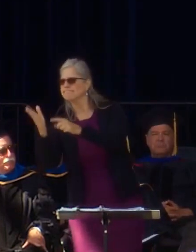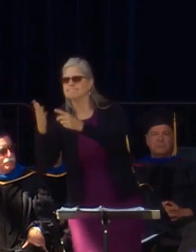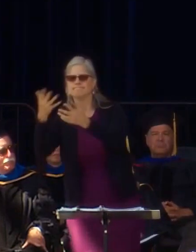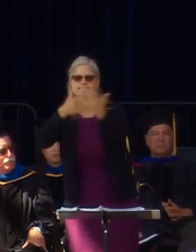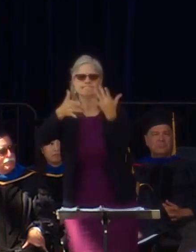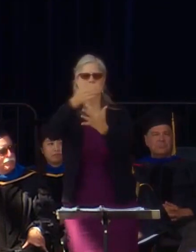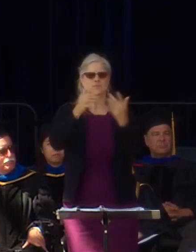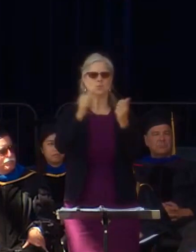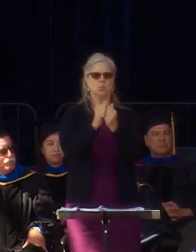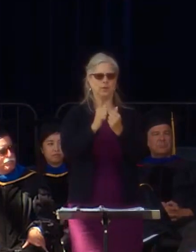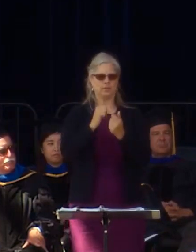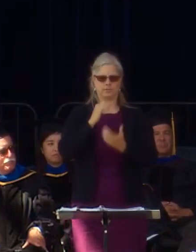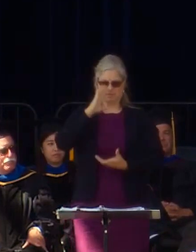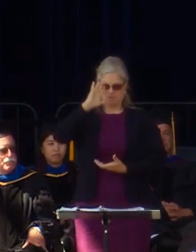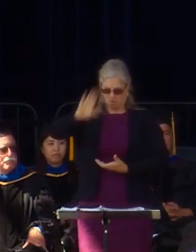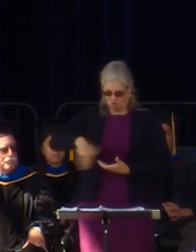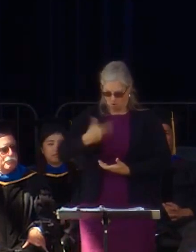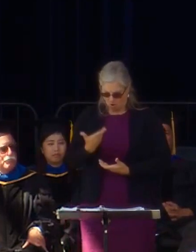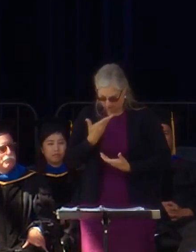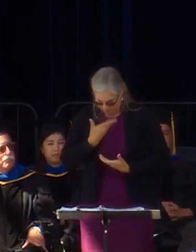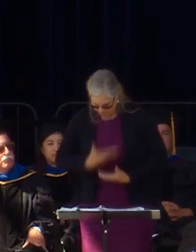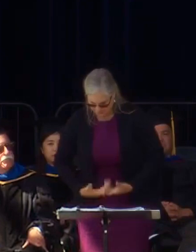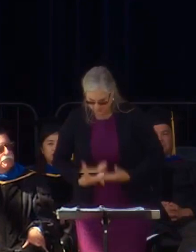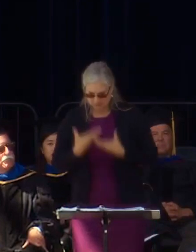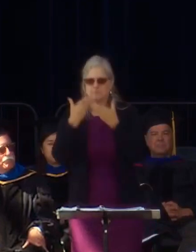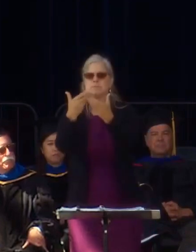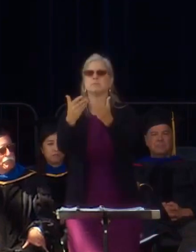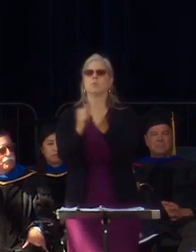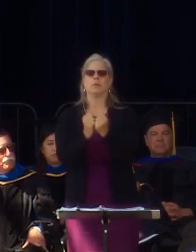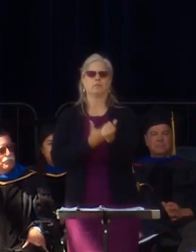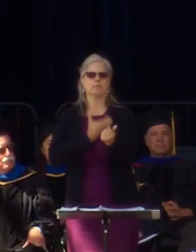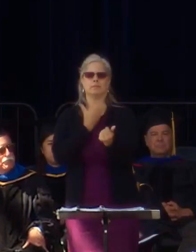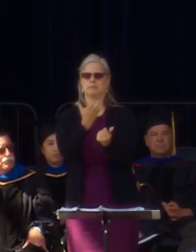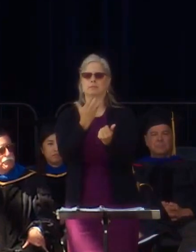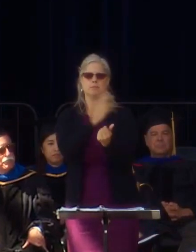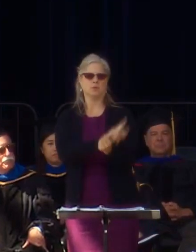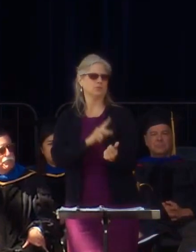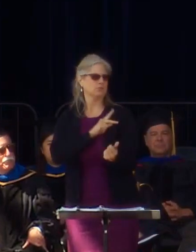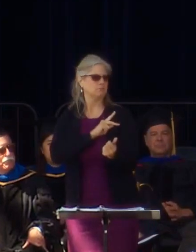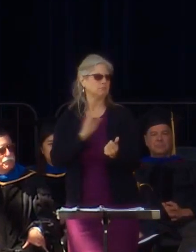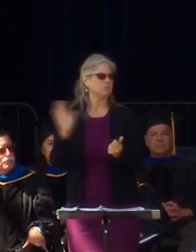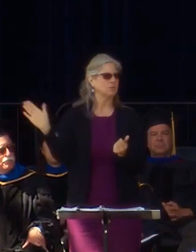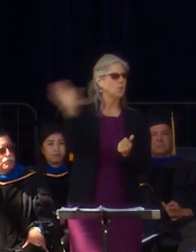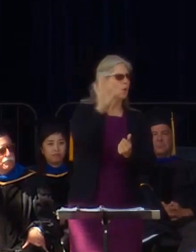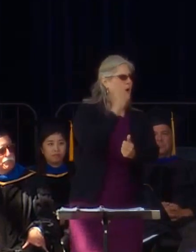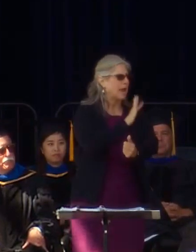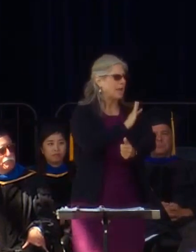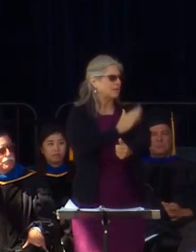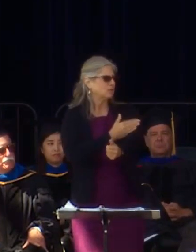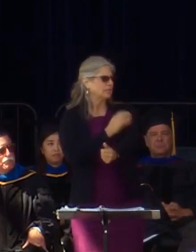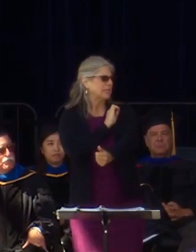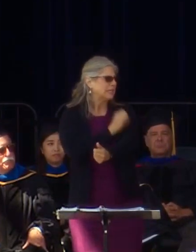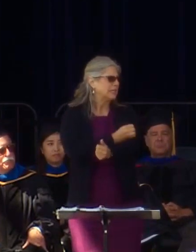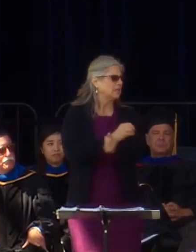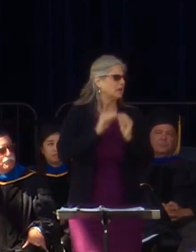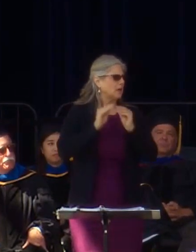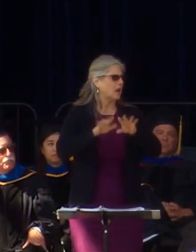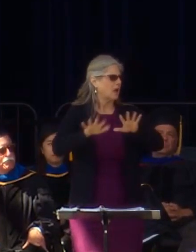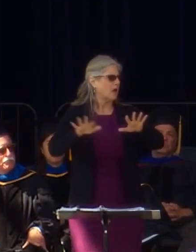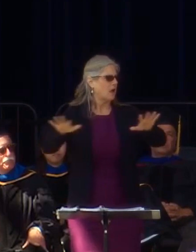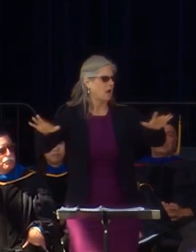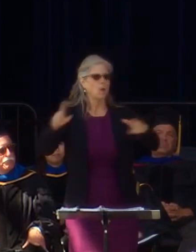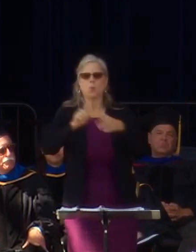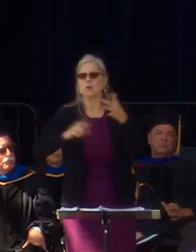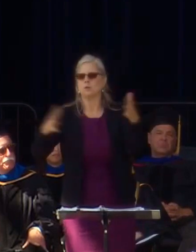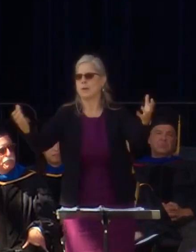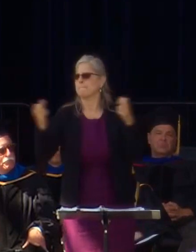your whole self, leading with the personal. The energy you put out is the energy you get